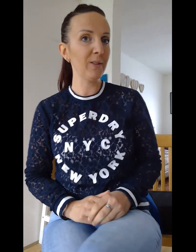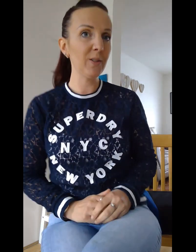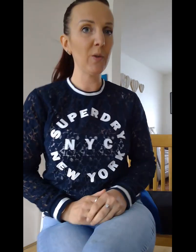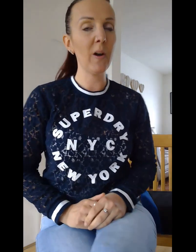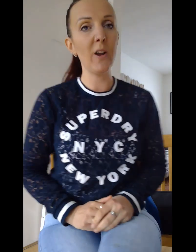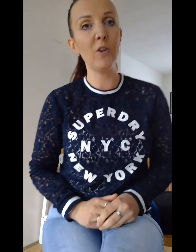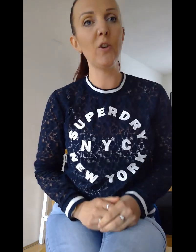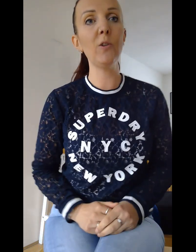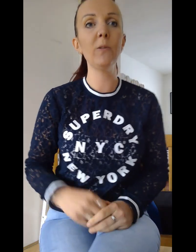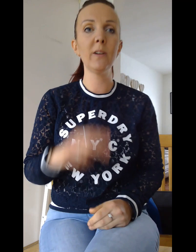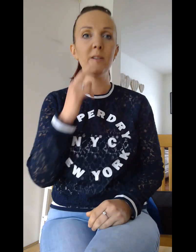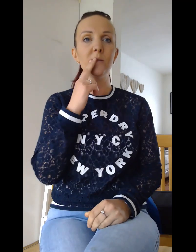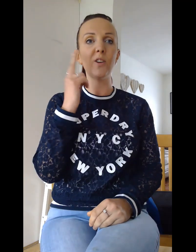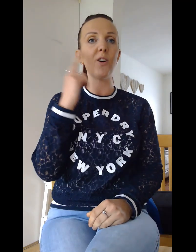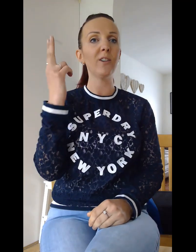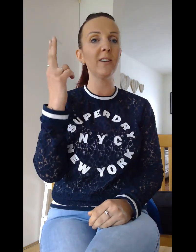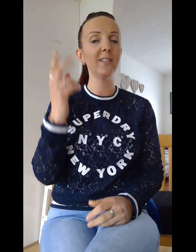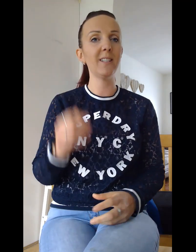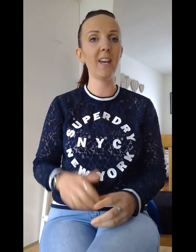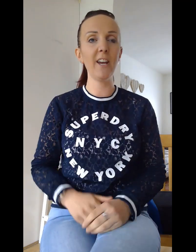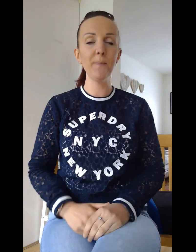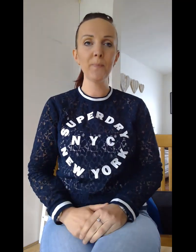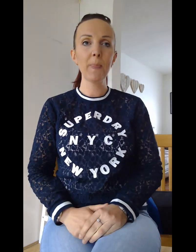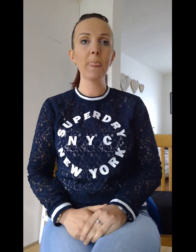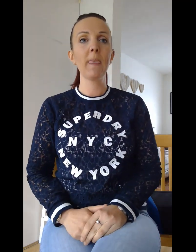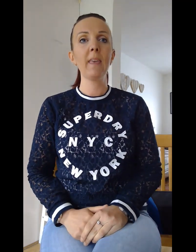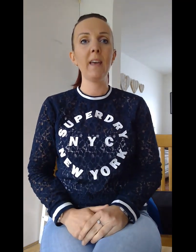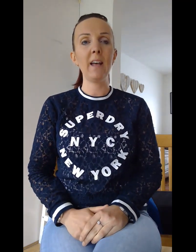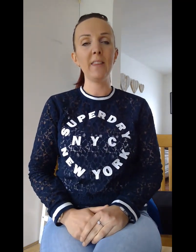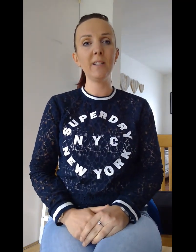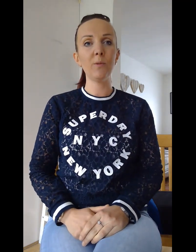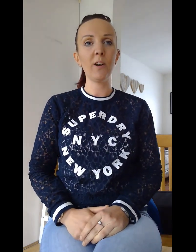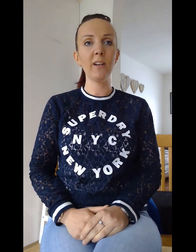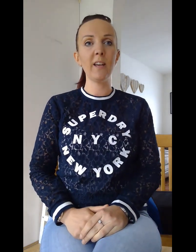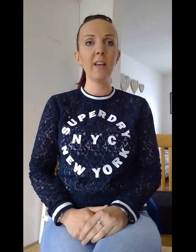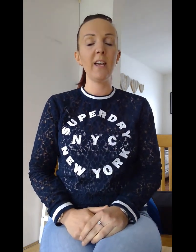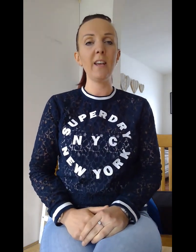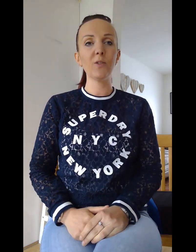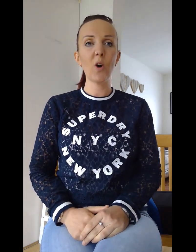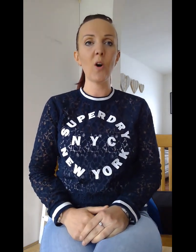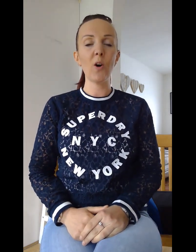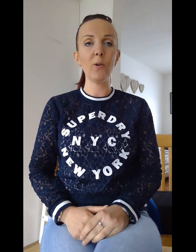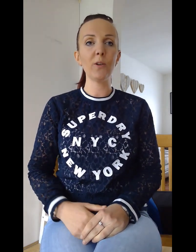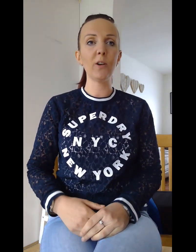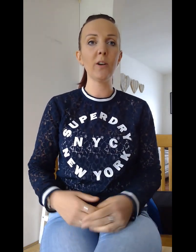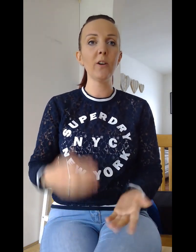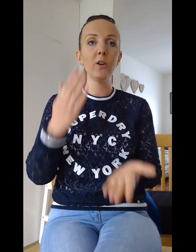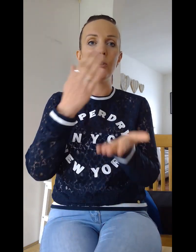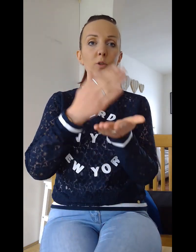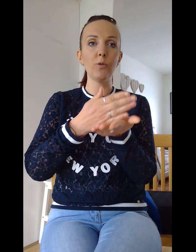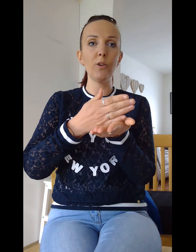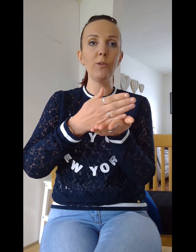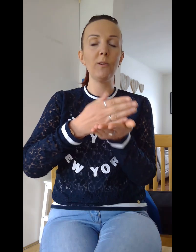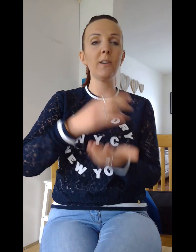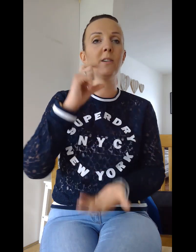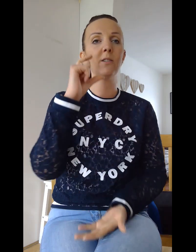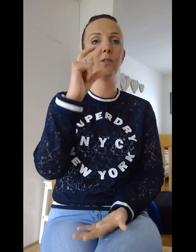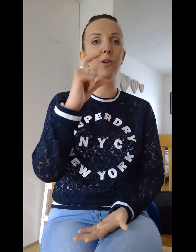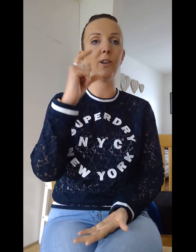to do a new song today, and this one is called True